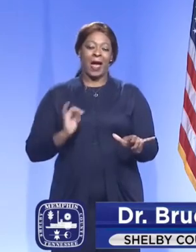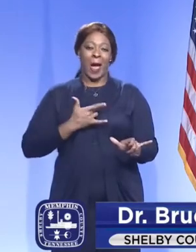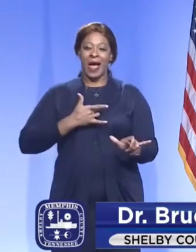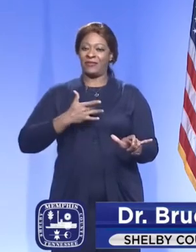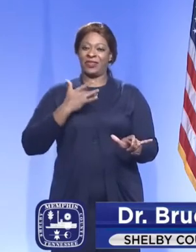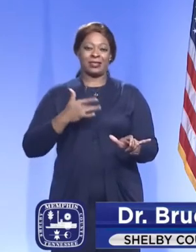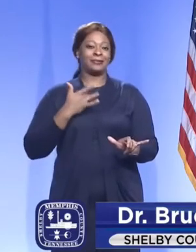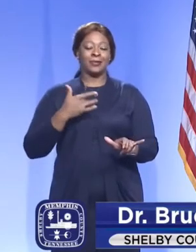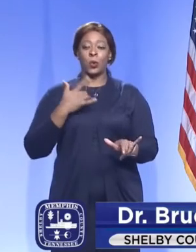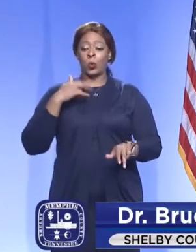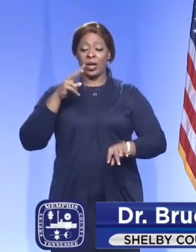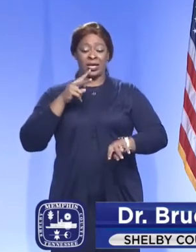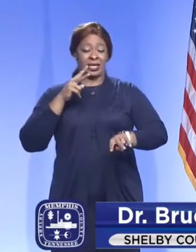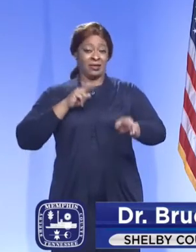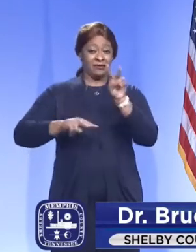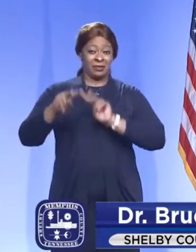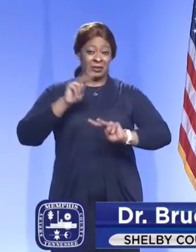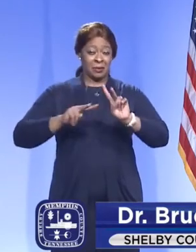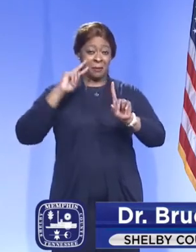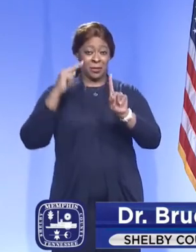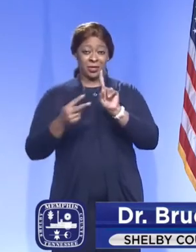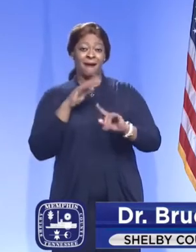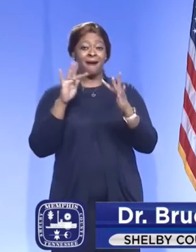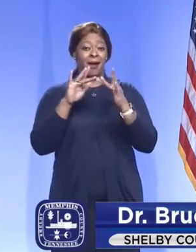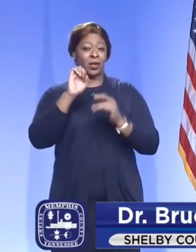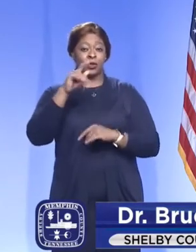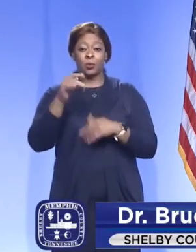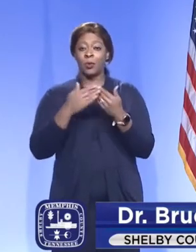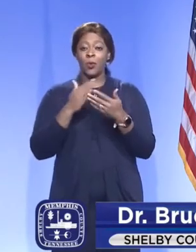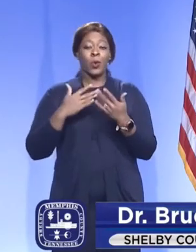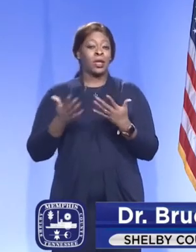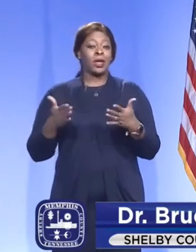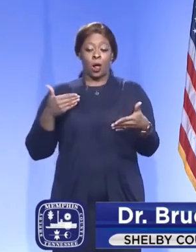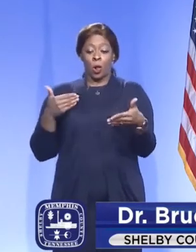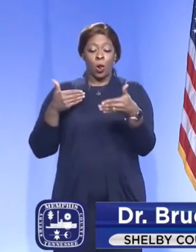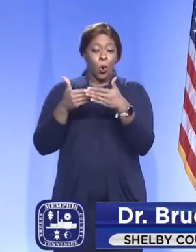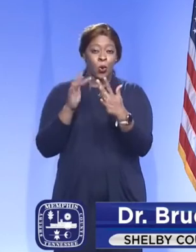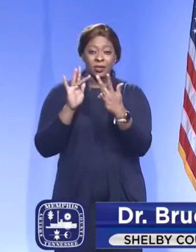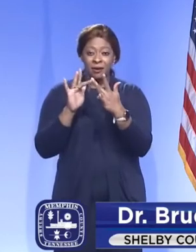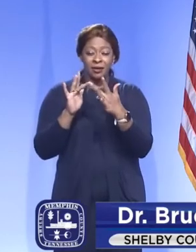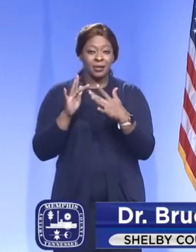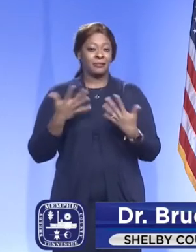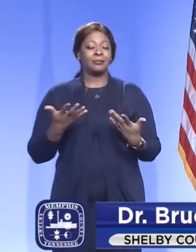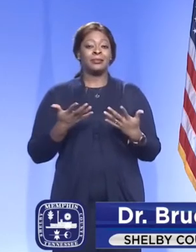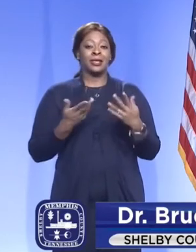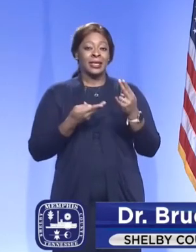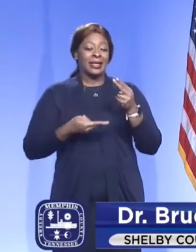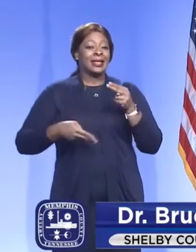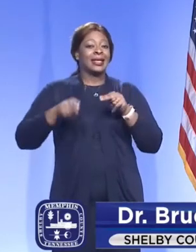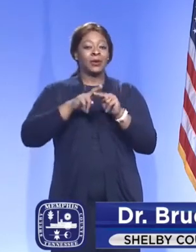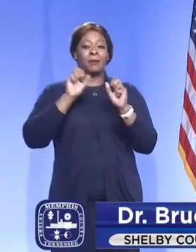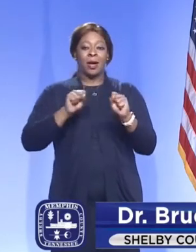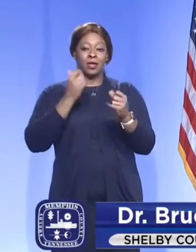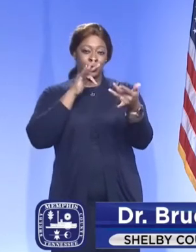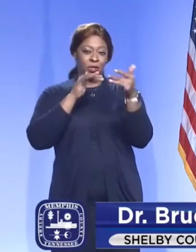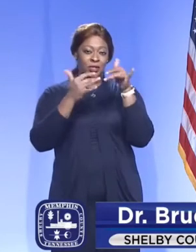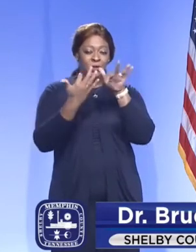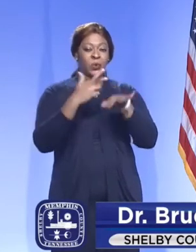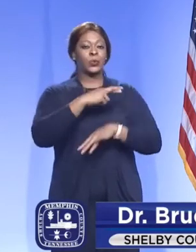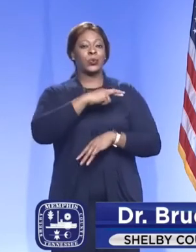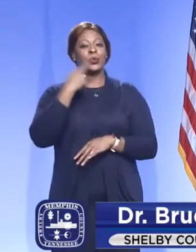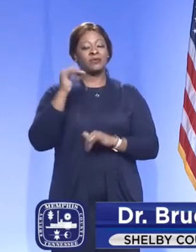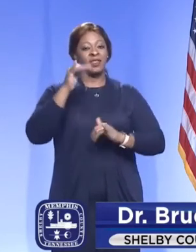Thank you, Mr. Sweat. Greetings, fellow citizens of Shelby County. The answer to your question is we have not had